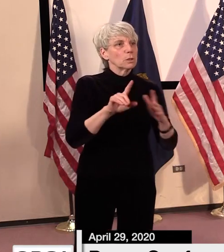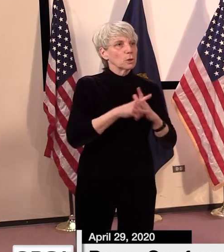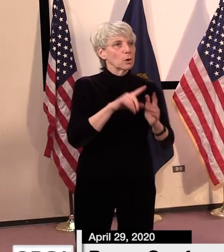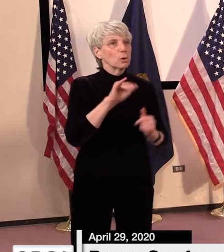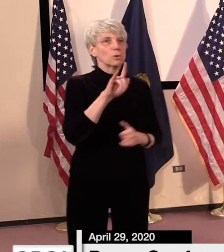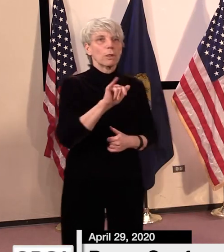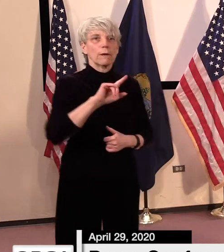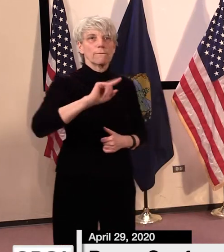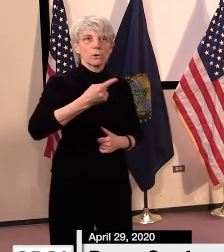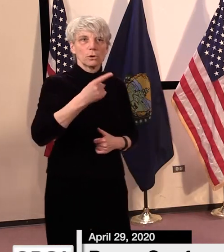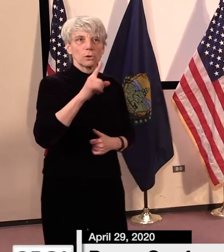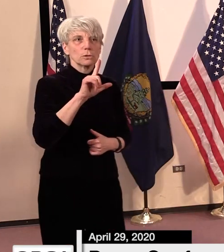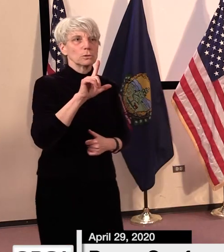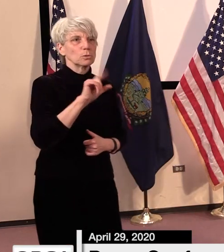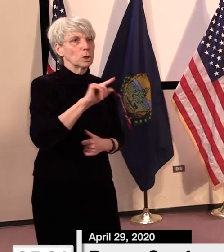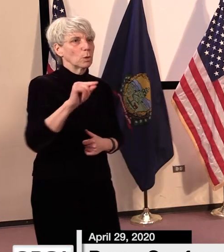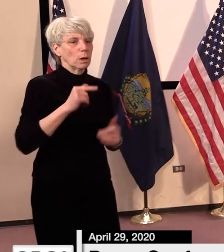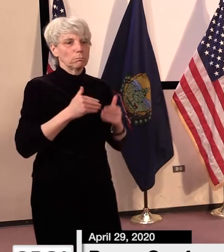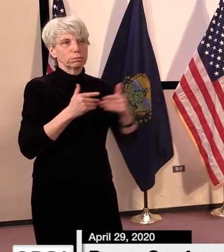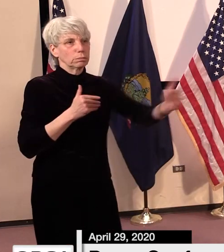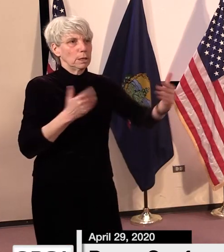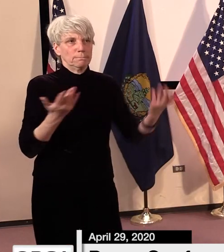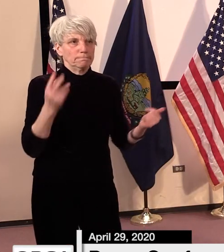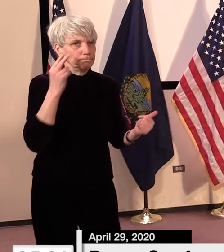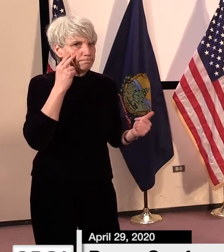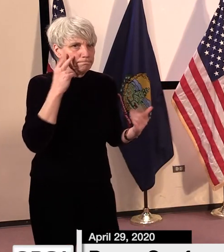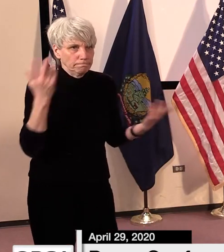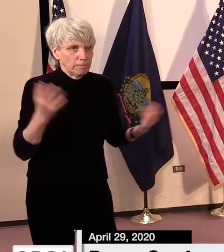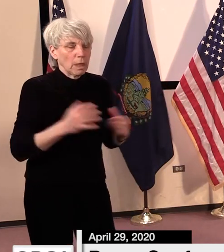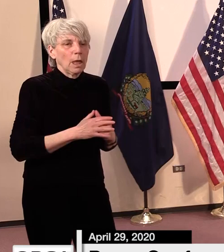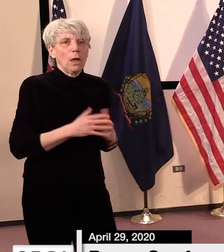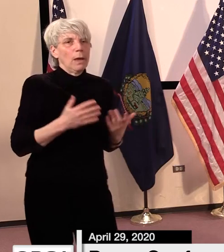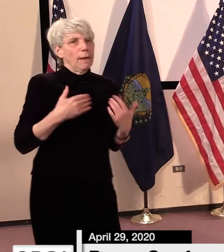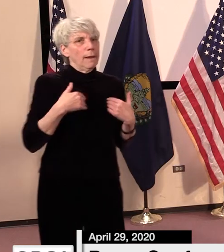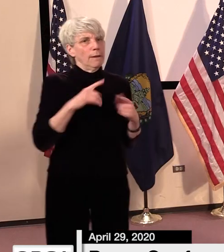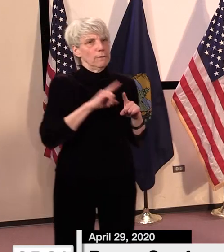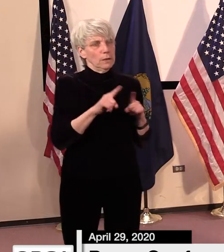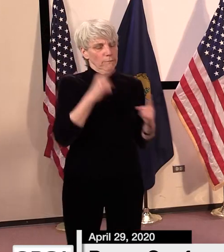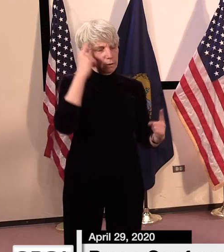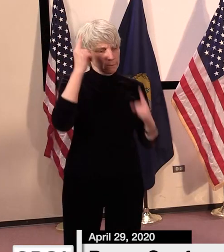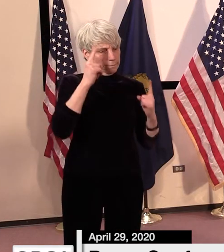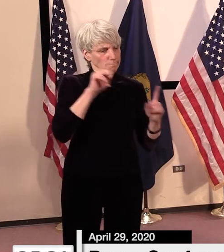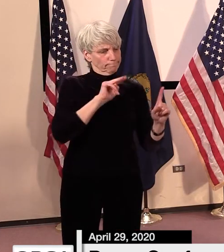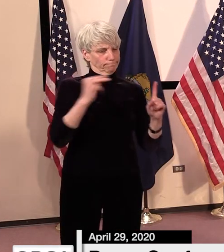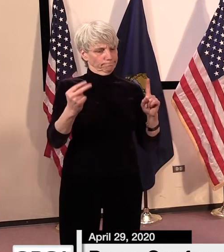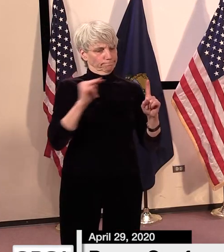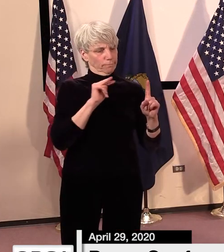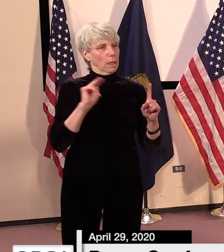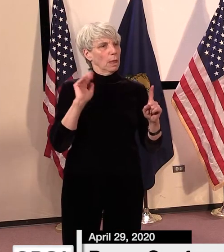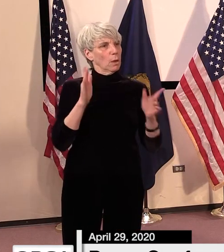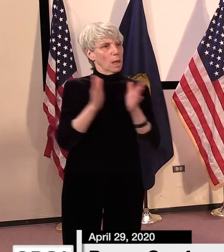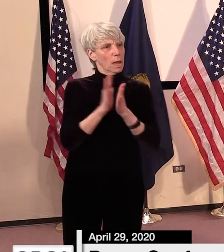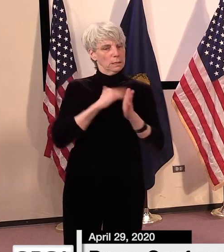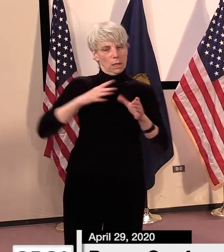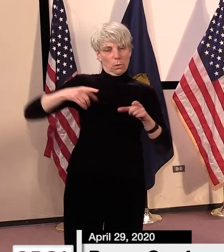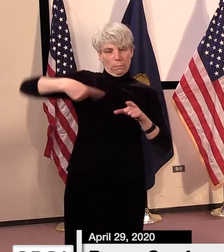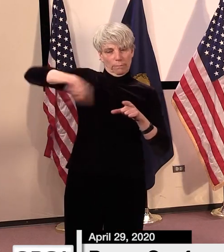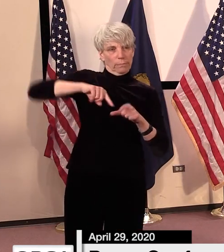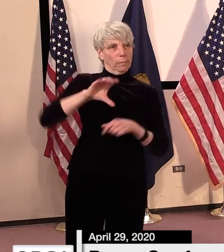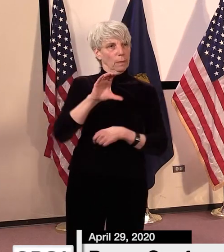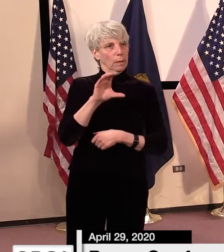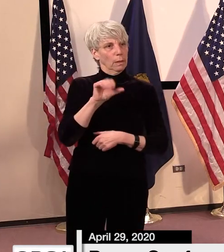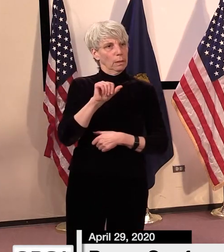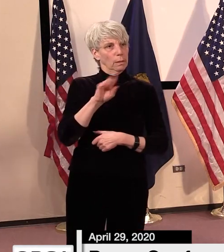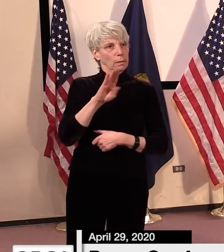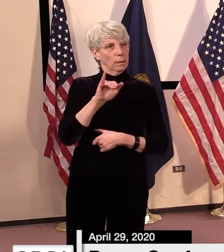different ways of addressing this. We're asking our cabinet to, again, look from within. What is it that